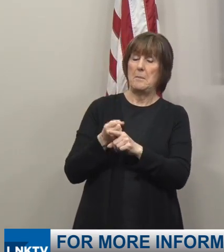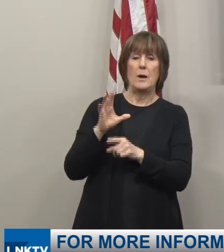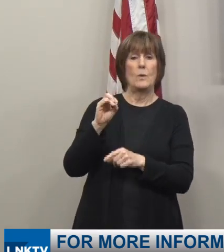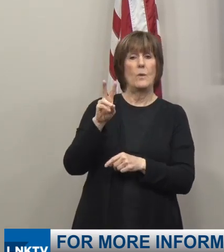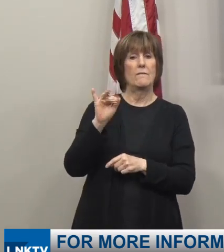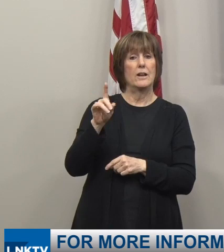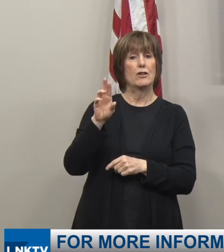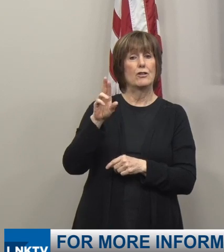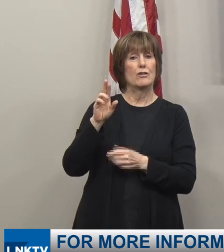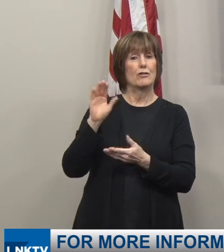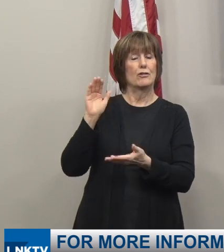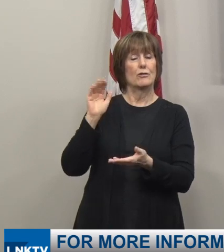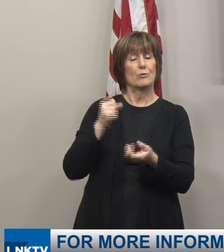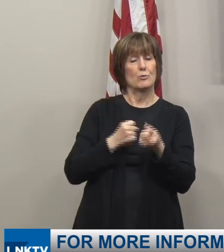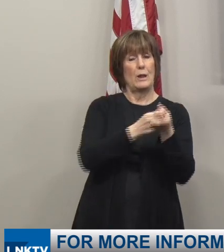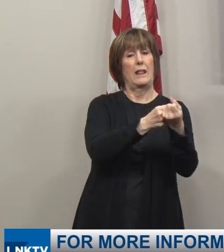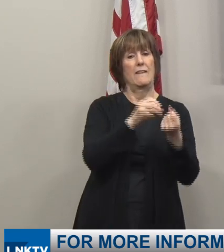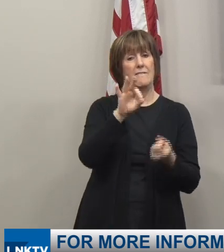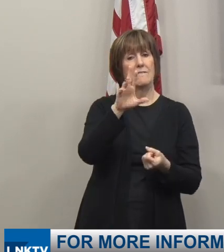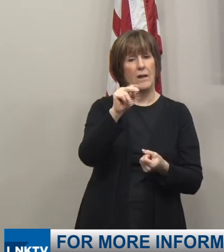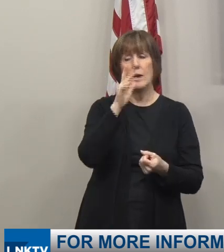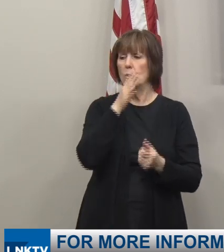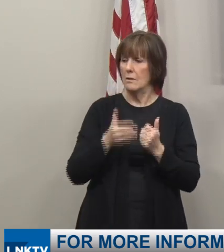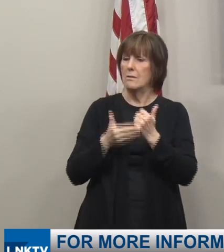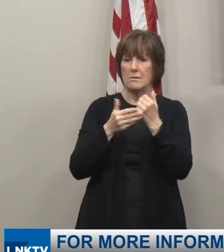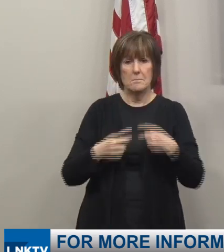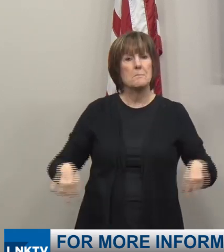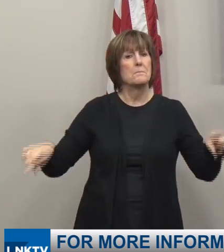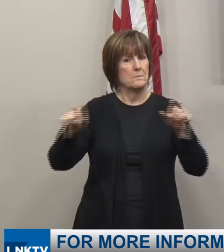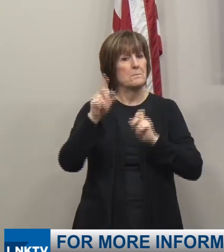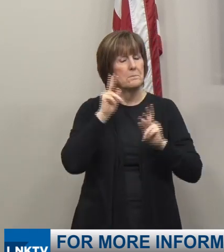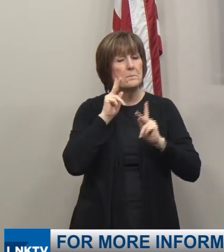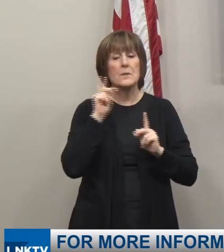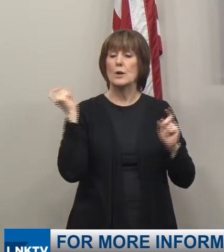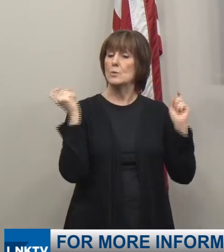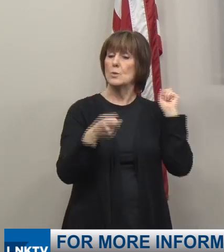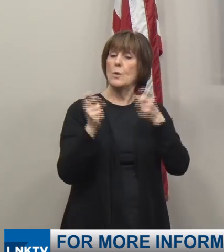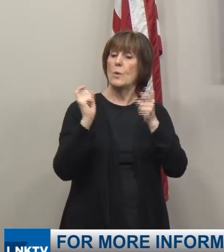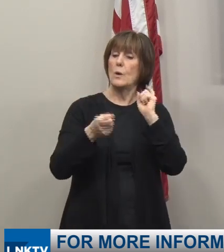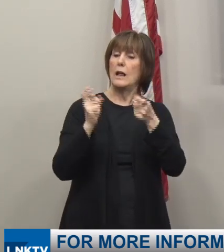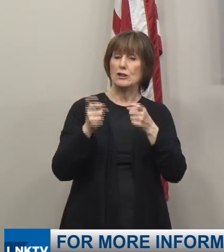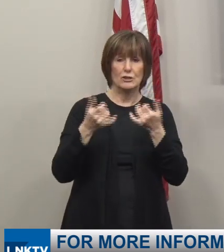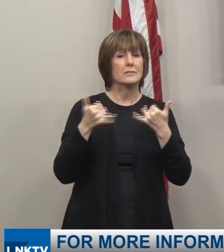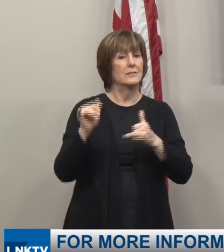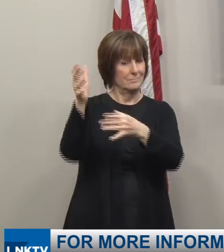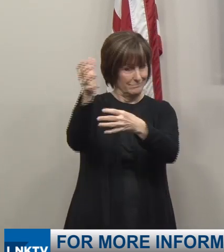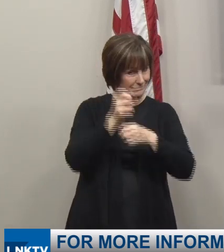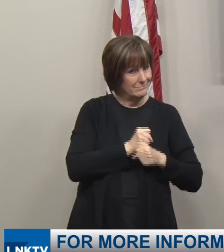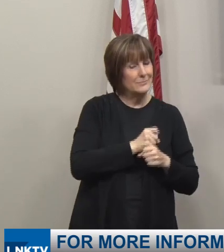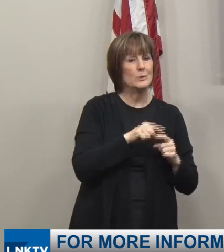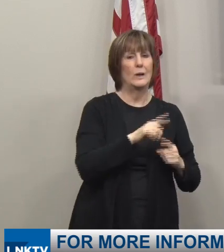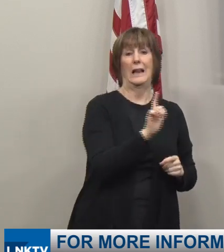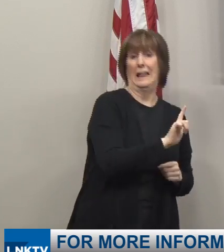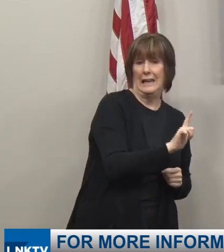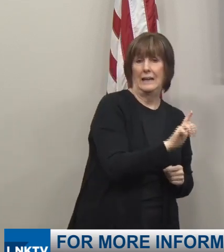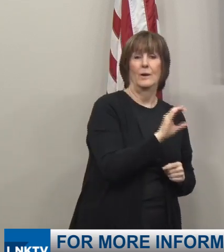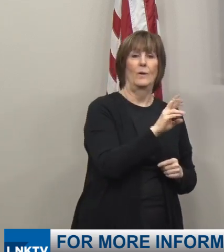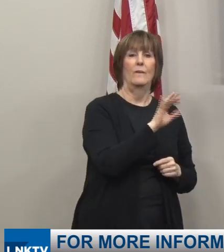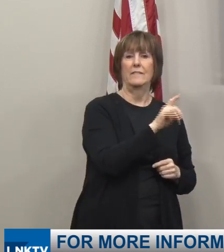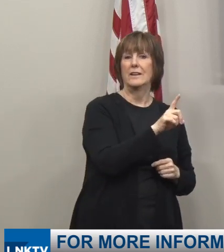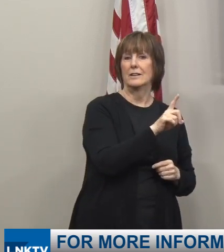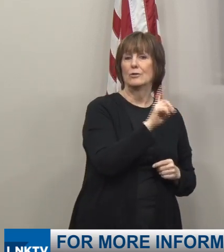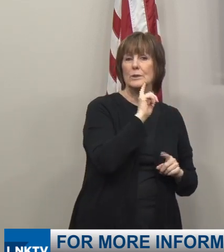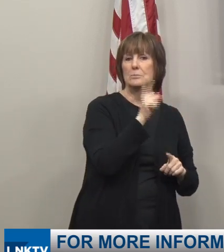will help our fellow Nebraskans in communities across the state. Donations also continue to come into the Lincoln COVID-19 Response